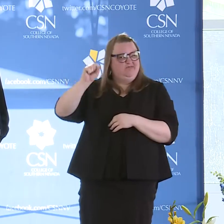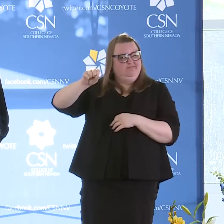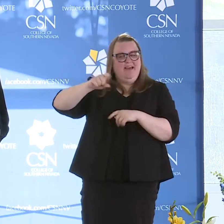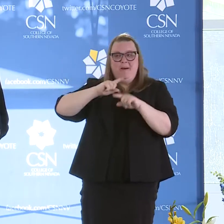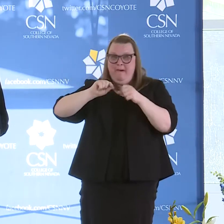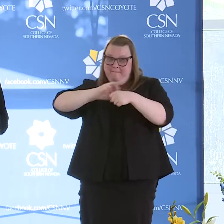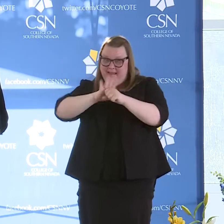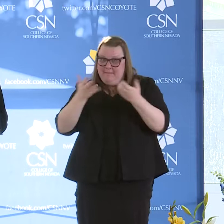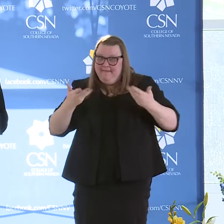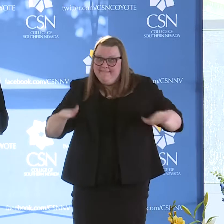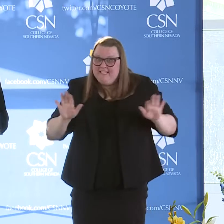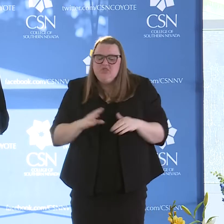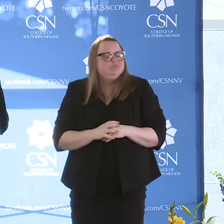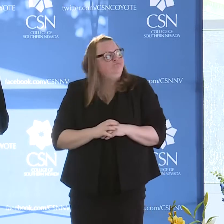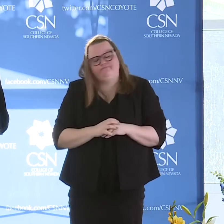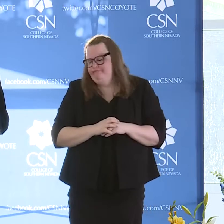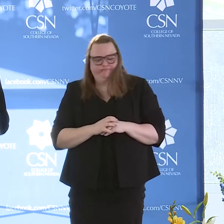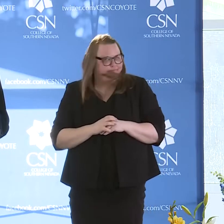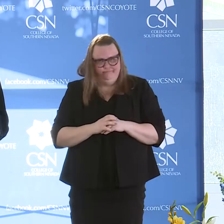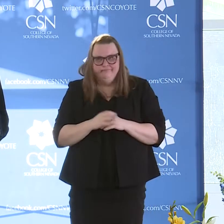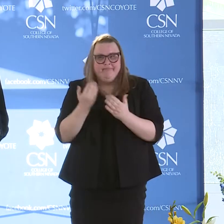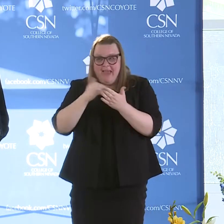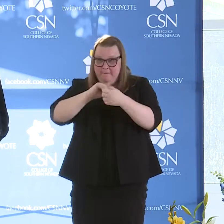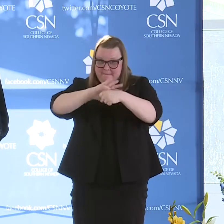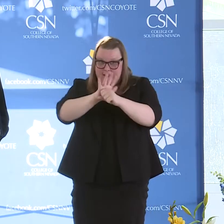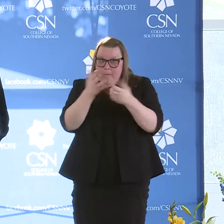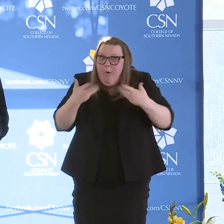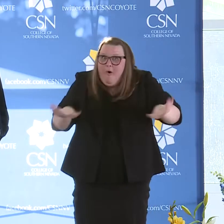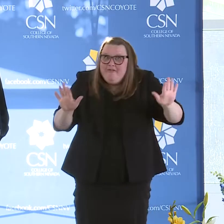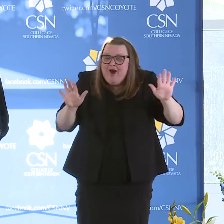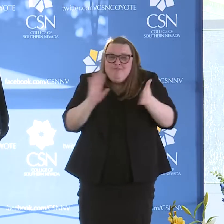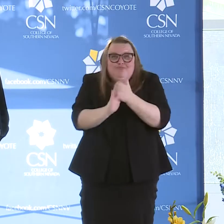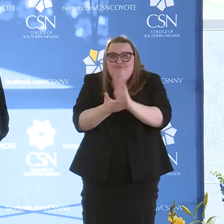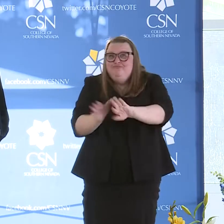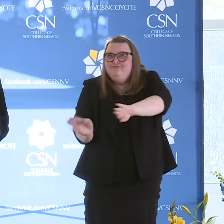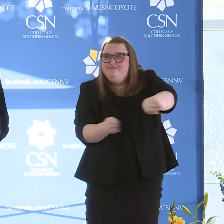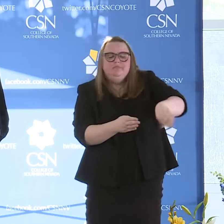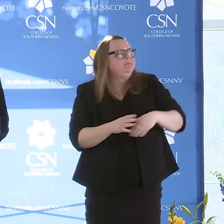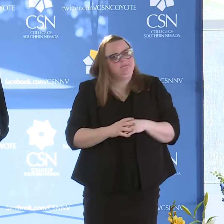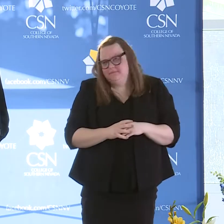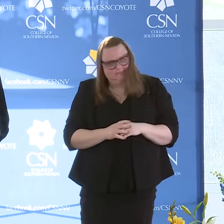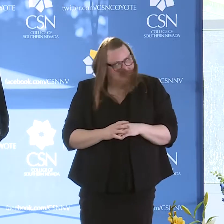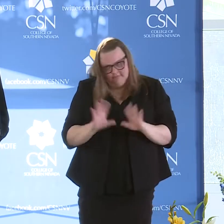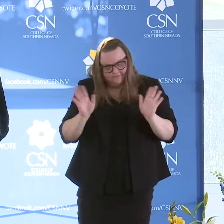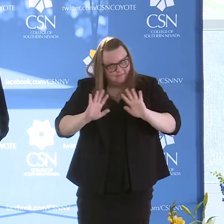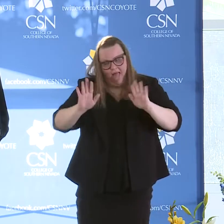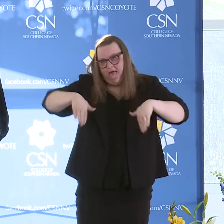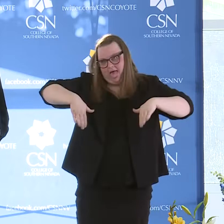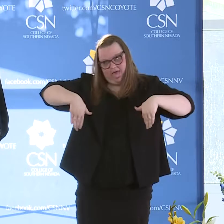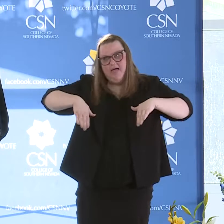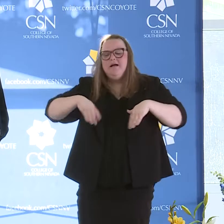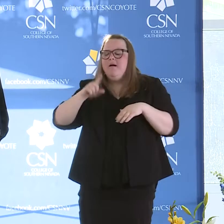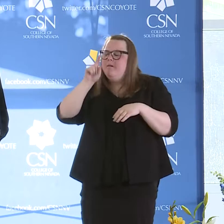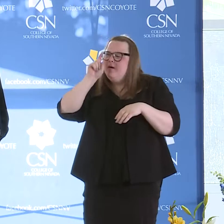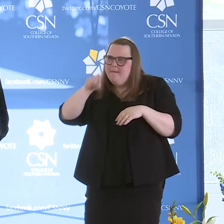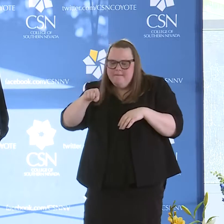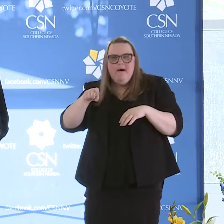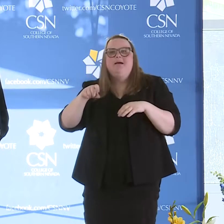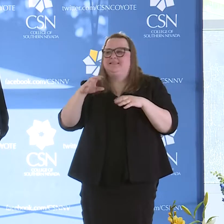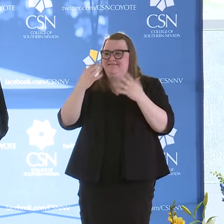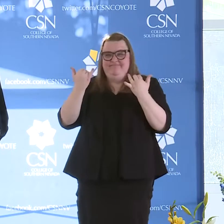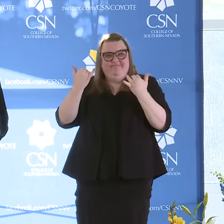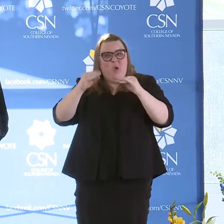over. I'm going to repeat that. The pandemic is not over yet. We must do all we can to address increased